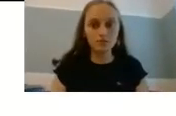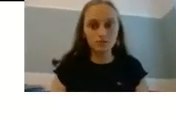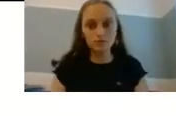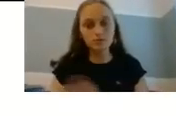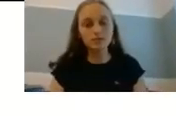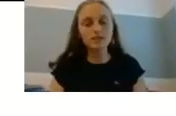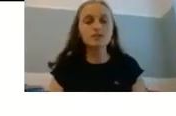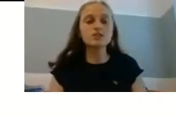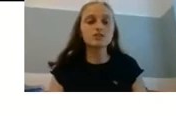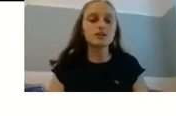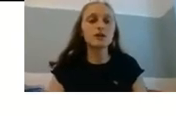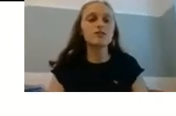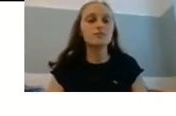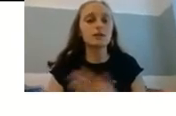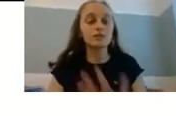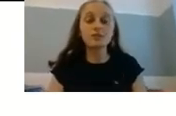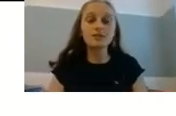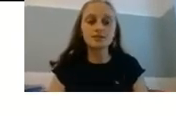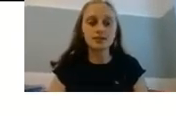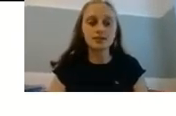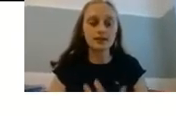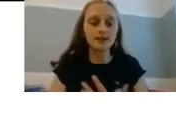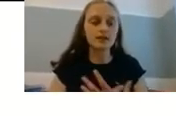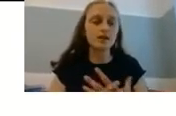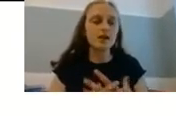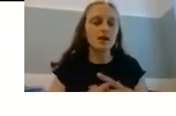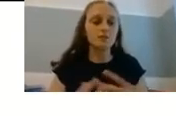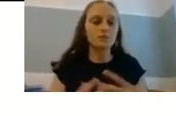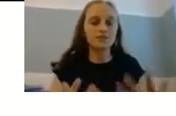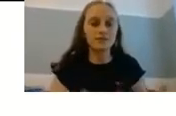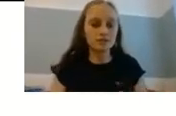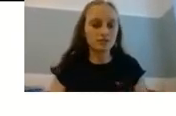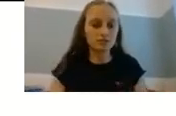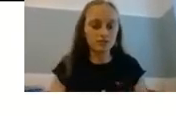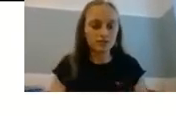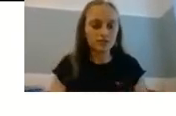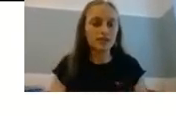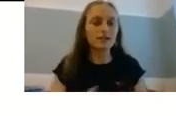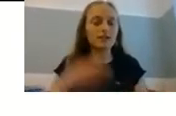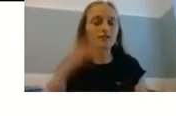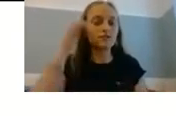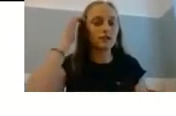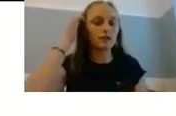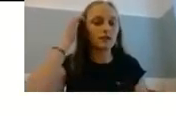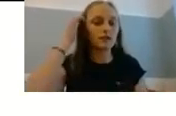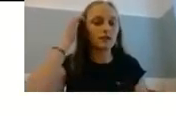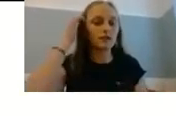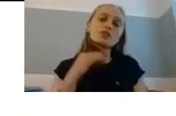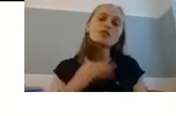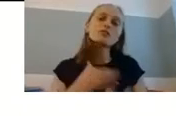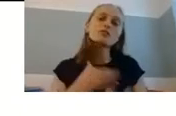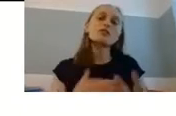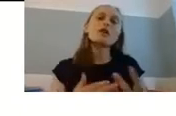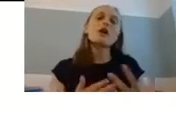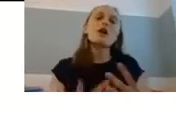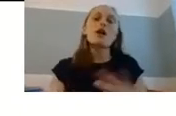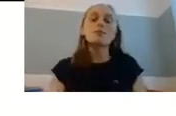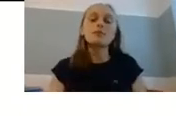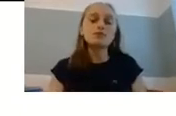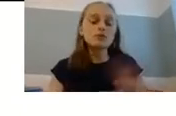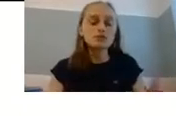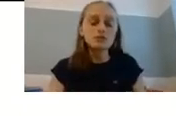So really we just started off with research and getting this foundational understanding of the language and its origins